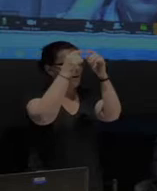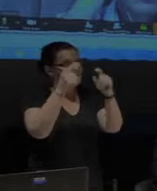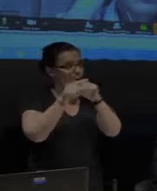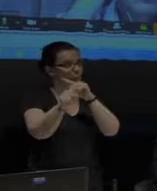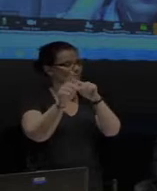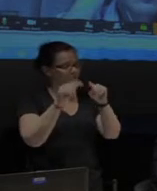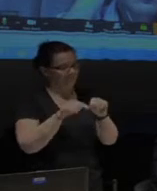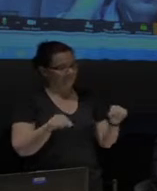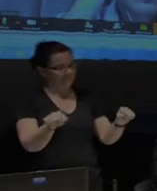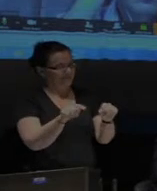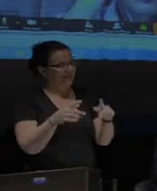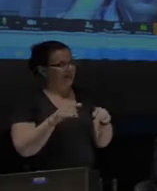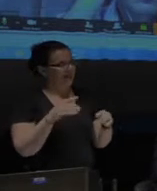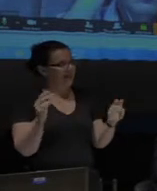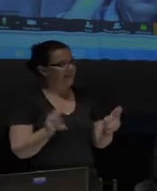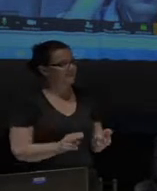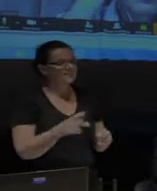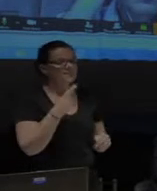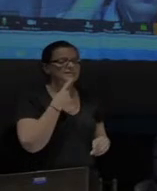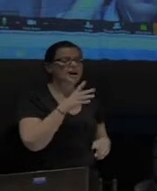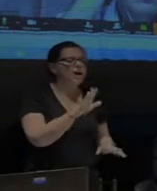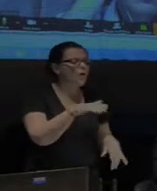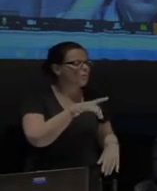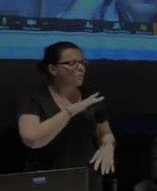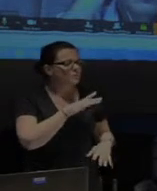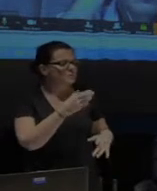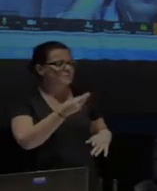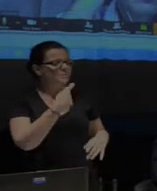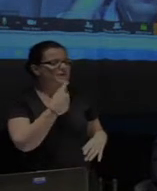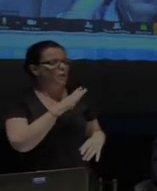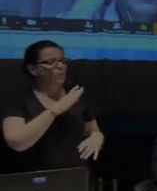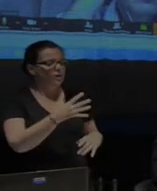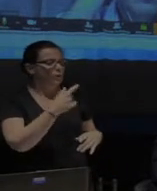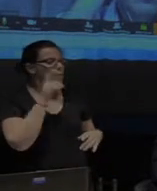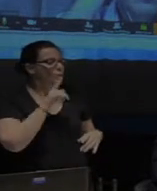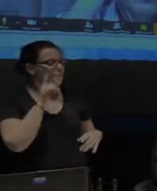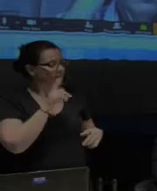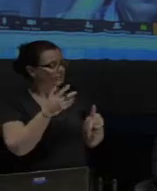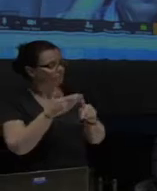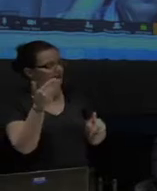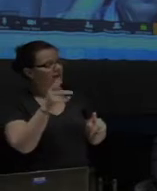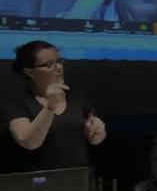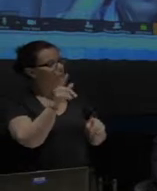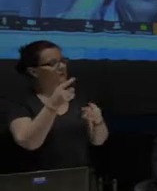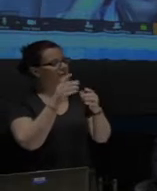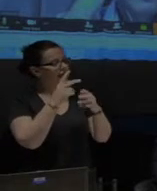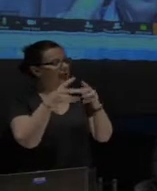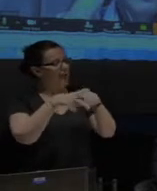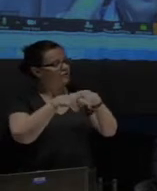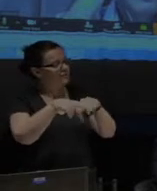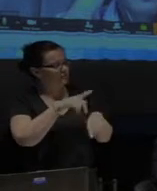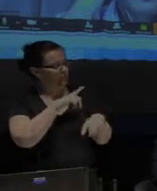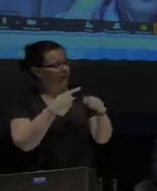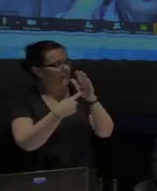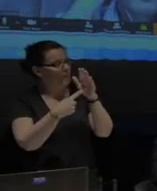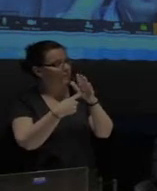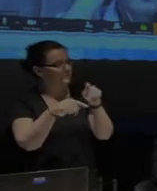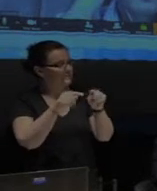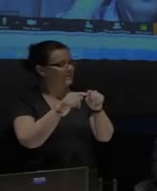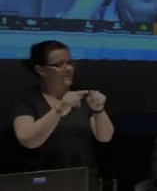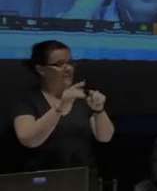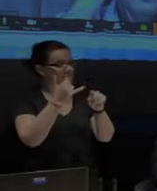well, why can't women just recognise the value of engineering and then it'll all be well? When really there's something about saying, well, actually maybe it's the people